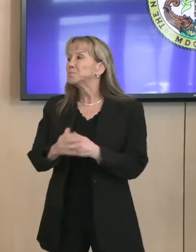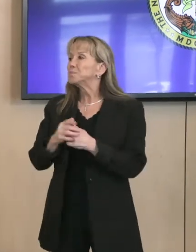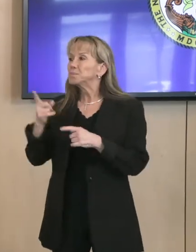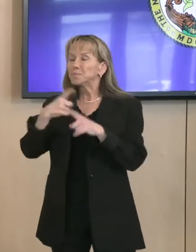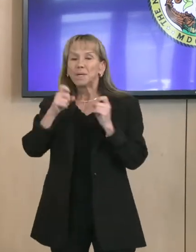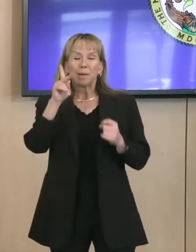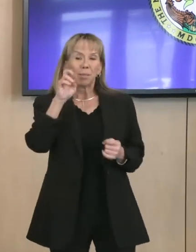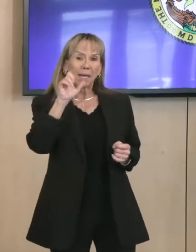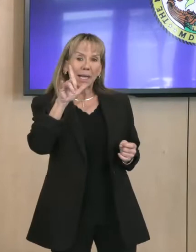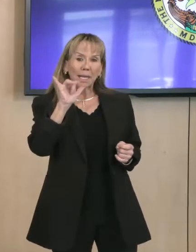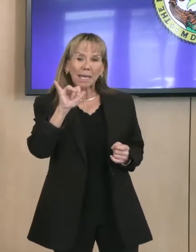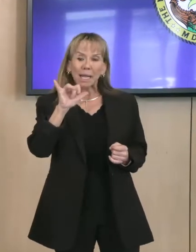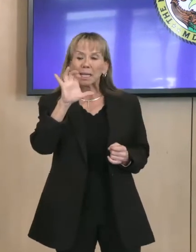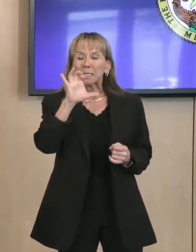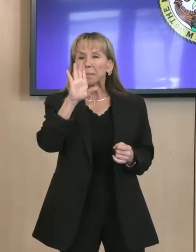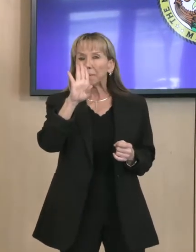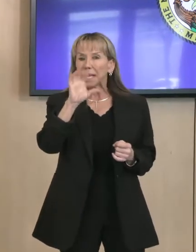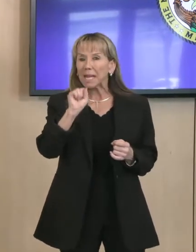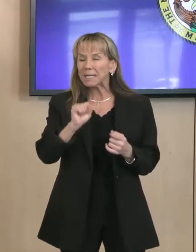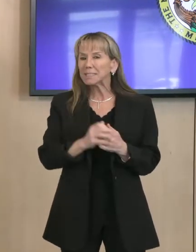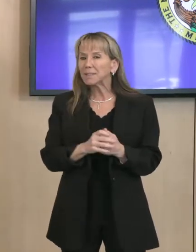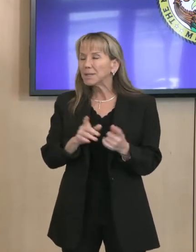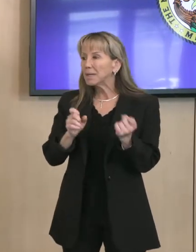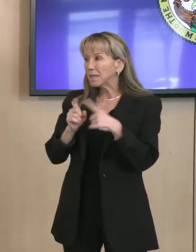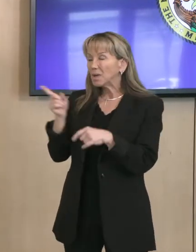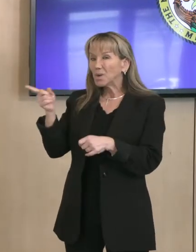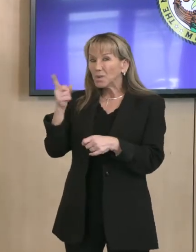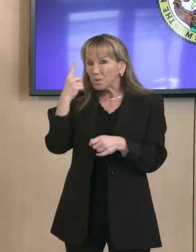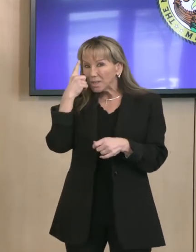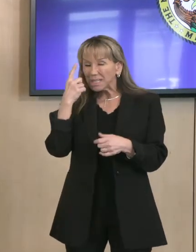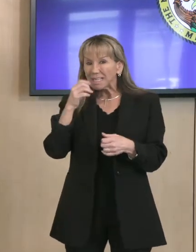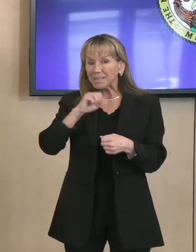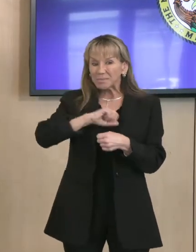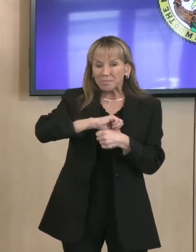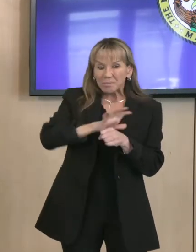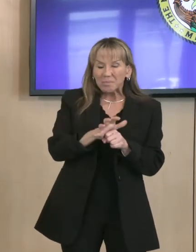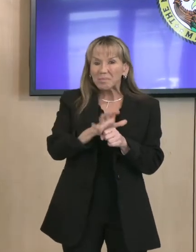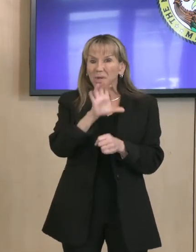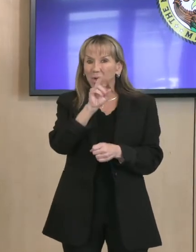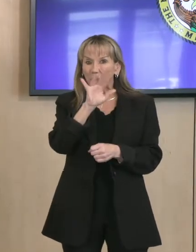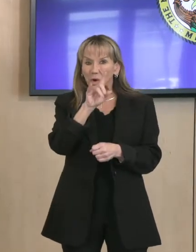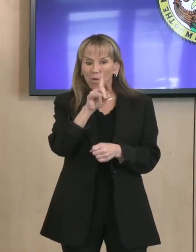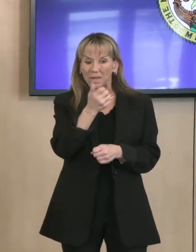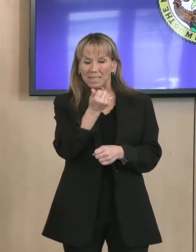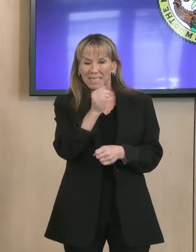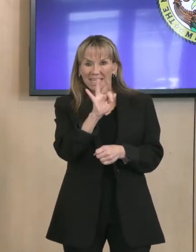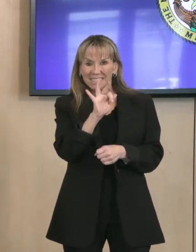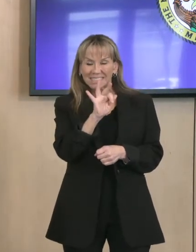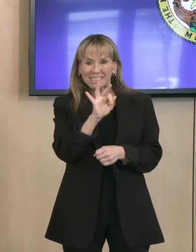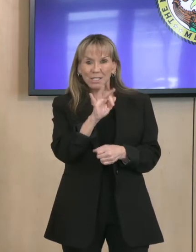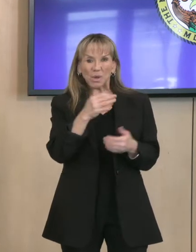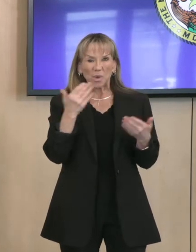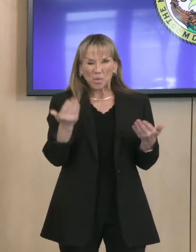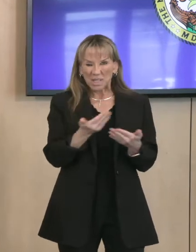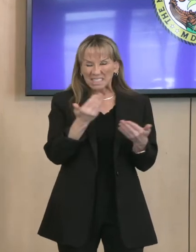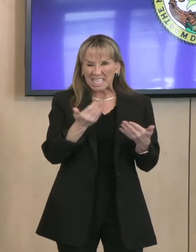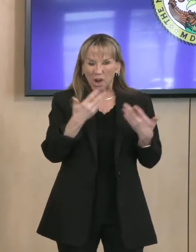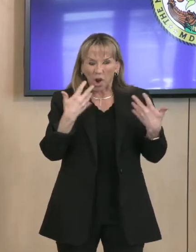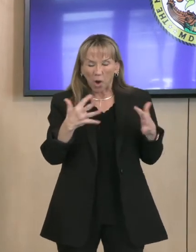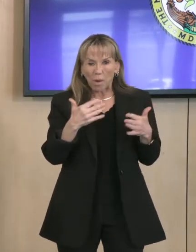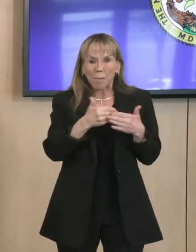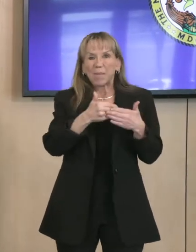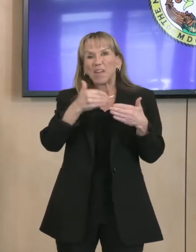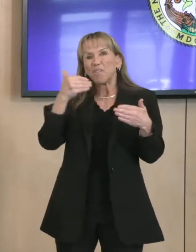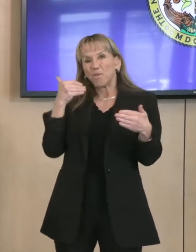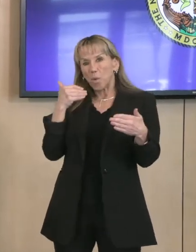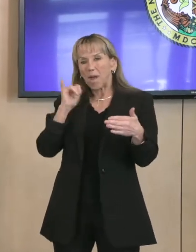from Kelly from CBS. Do you believe COVID-19 cases were here in San Diego County before the first confirmed case